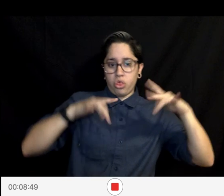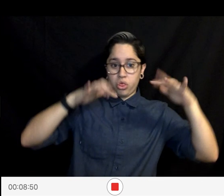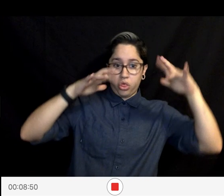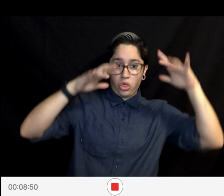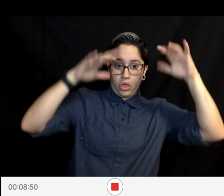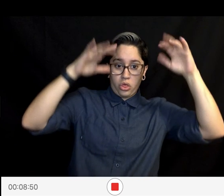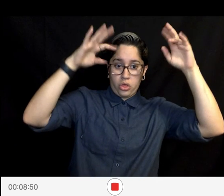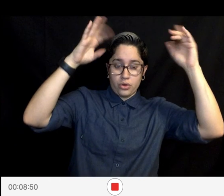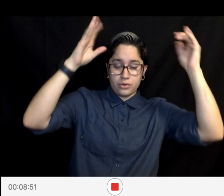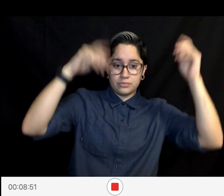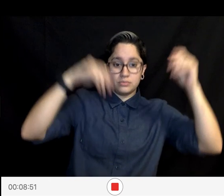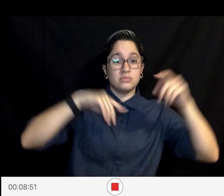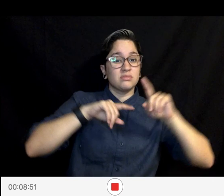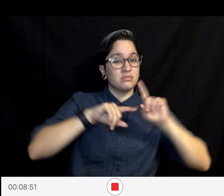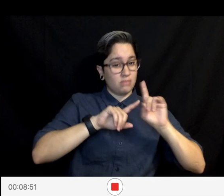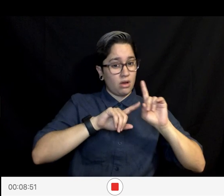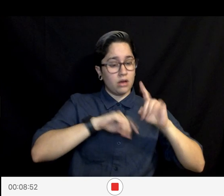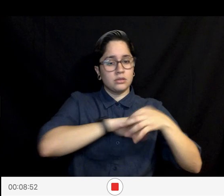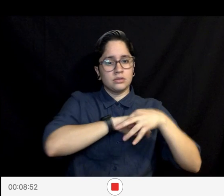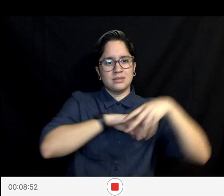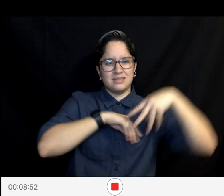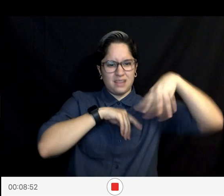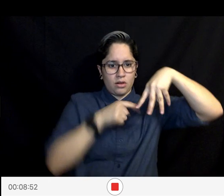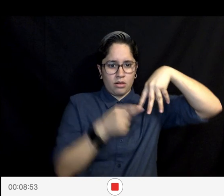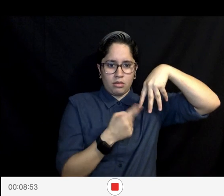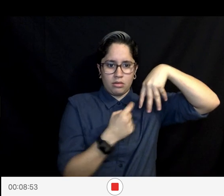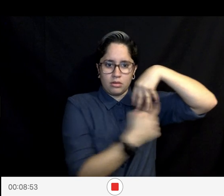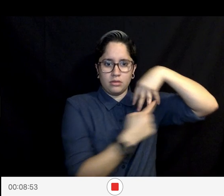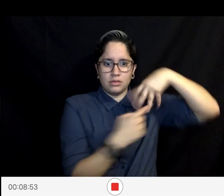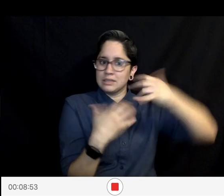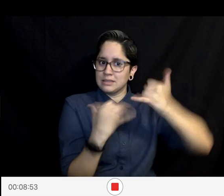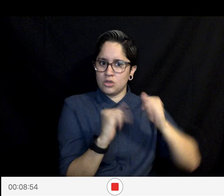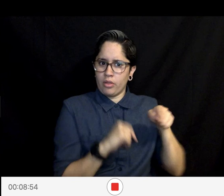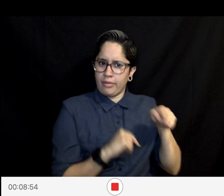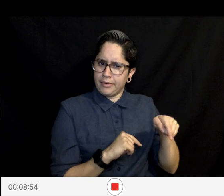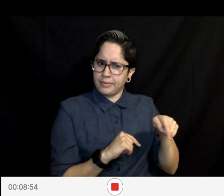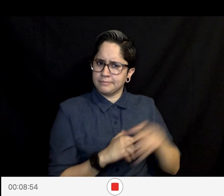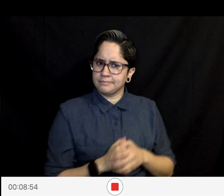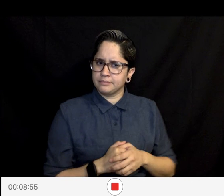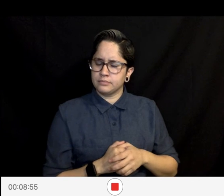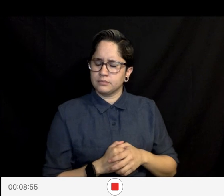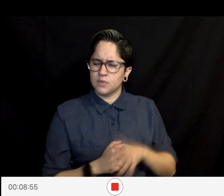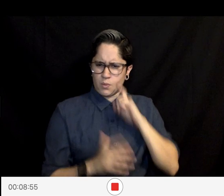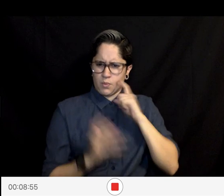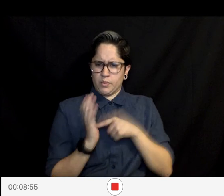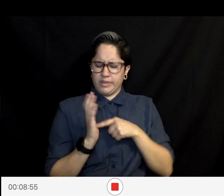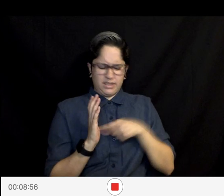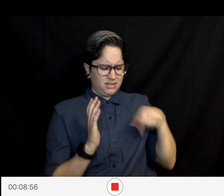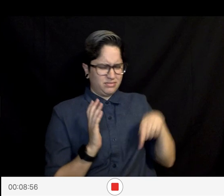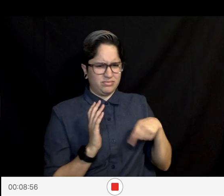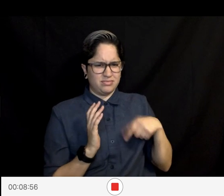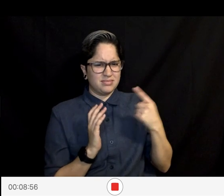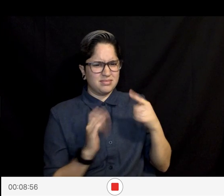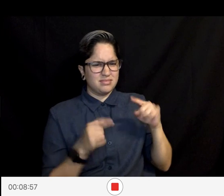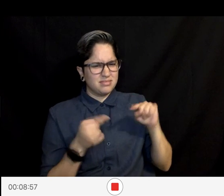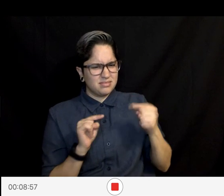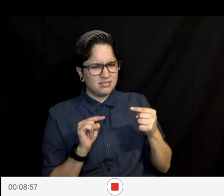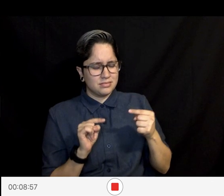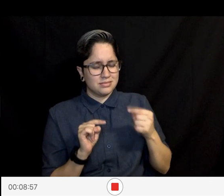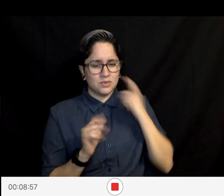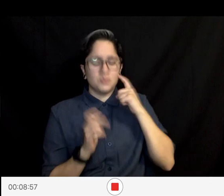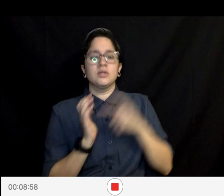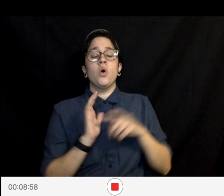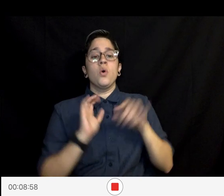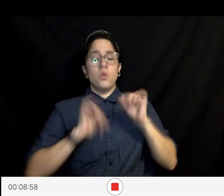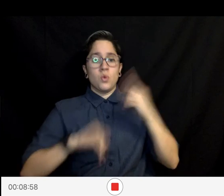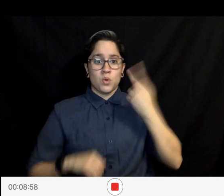the tentacles are still there. So you notice the stinging sensation and realize you've been stung by a jellyfish. So the